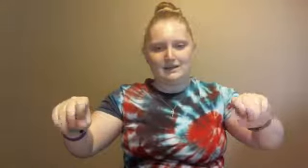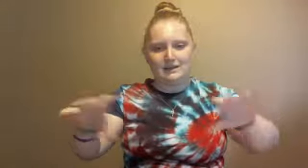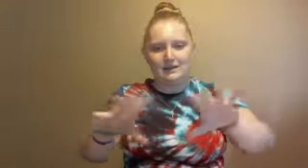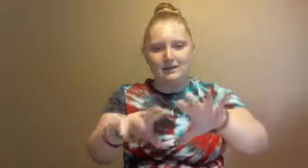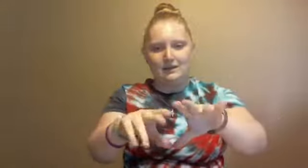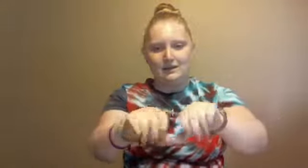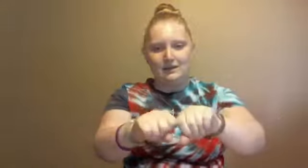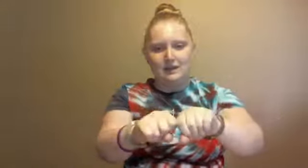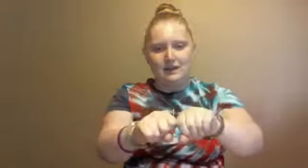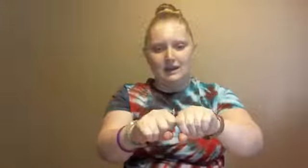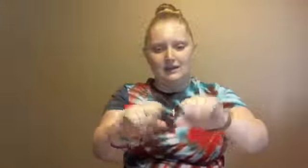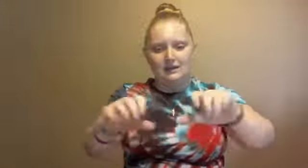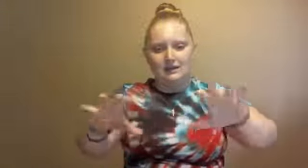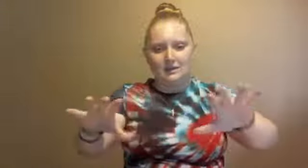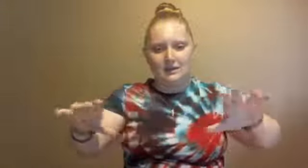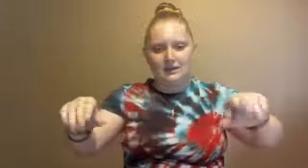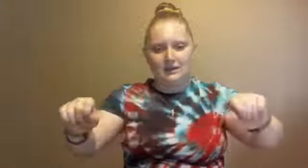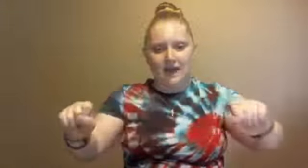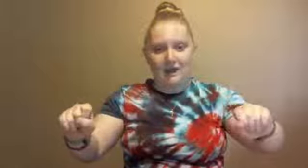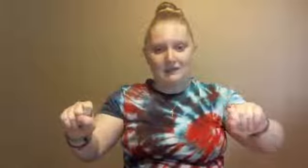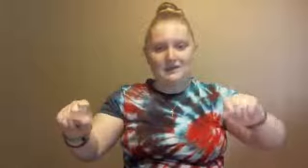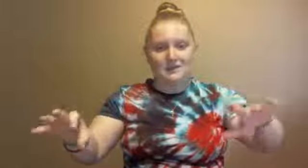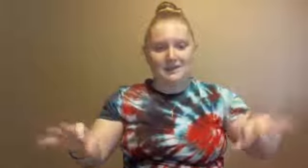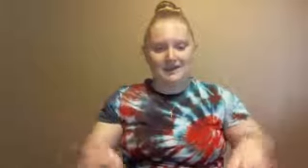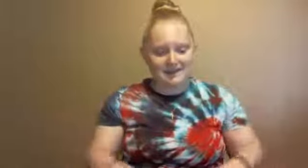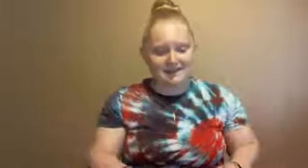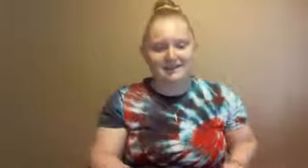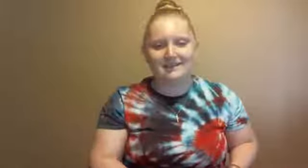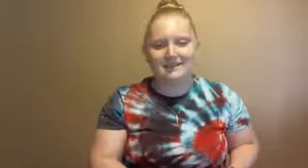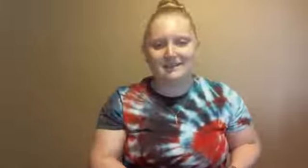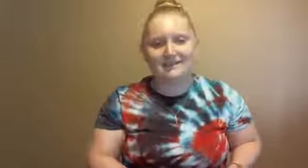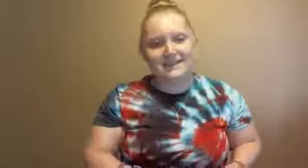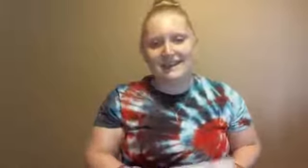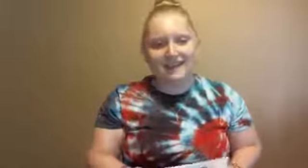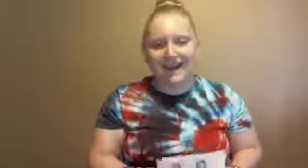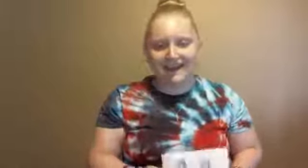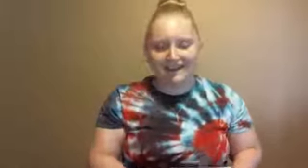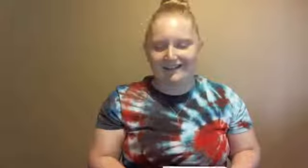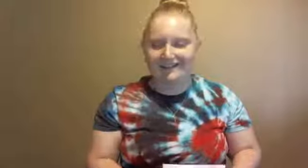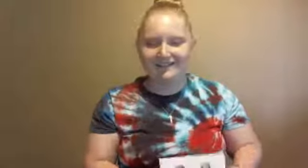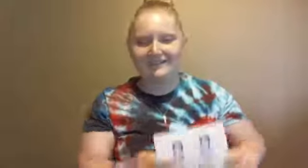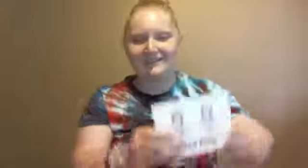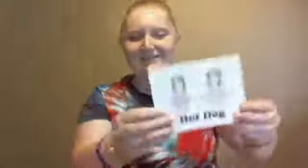squeeze. In, squeeze, out, squeeze. Just like that.